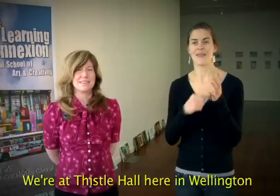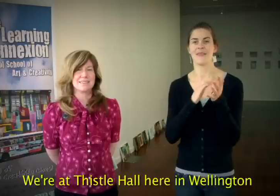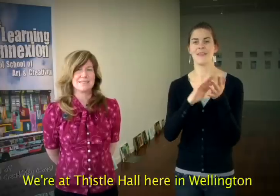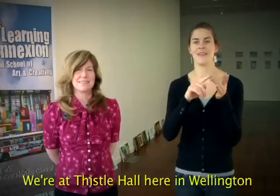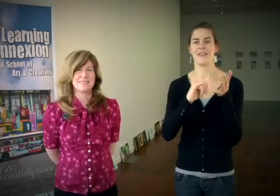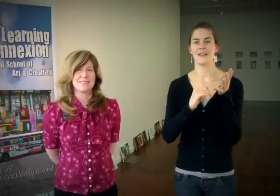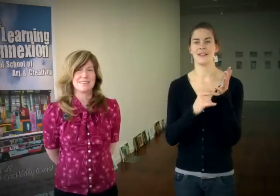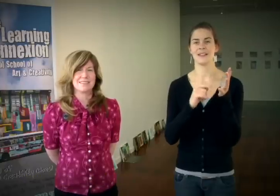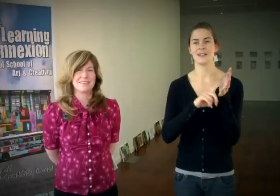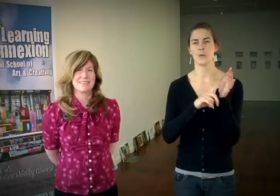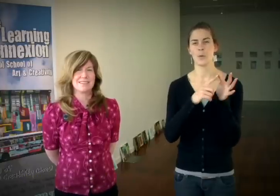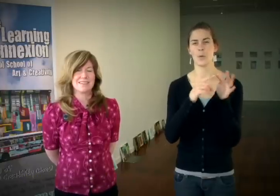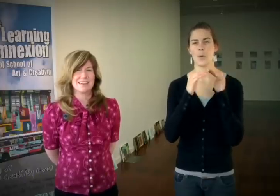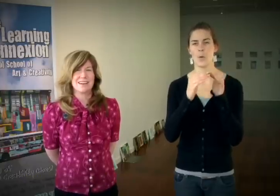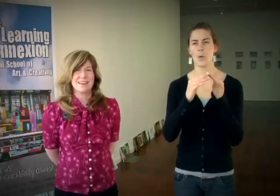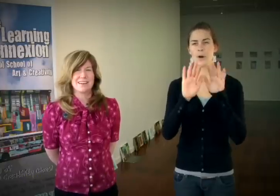Wellington,